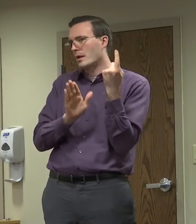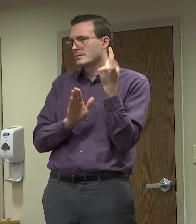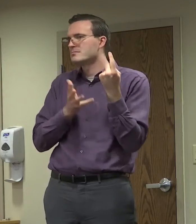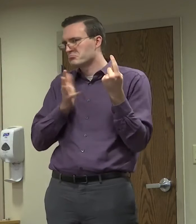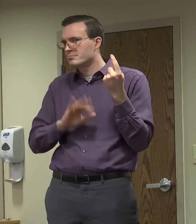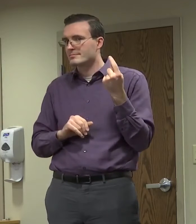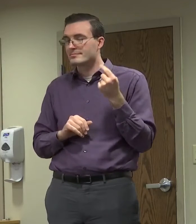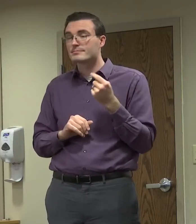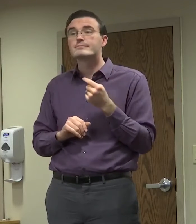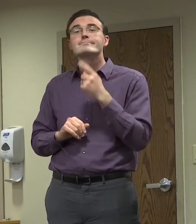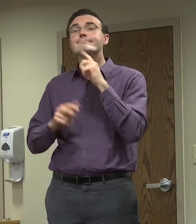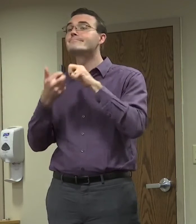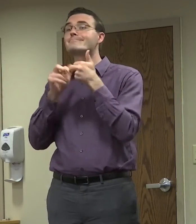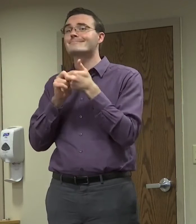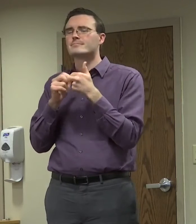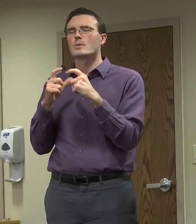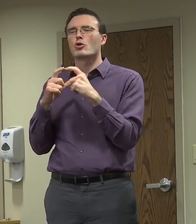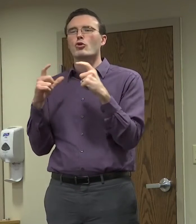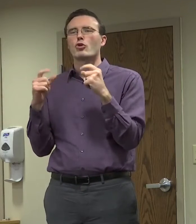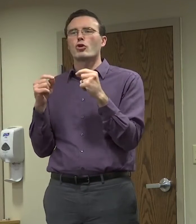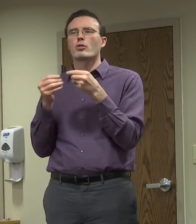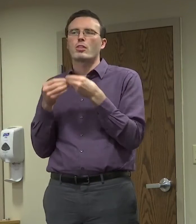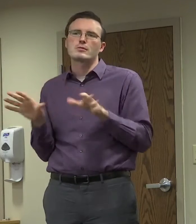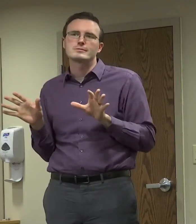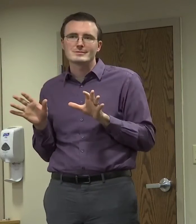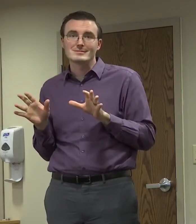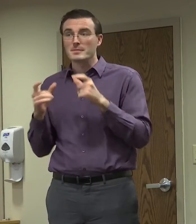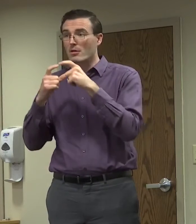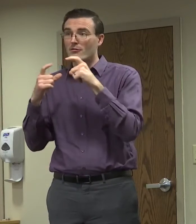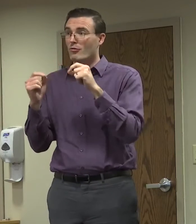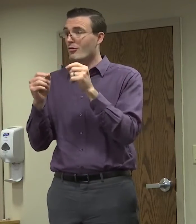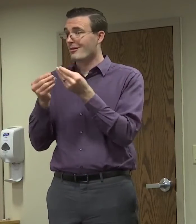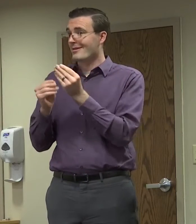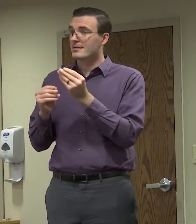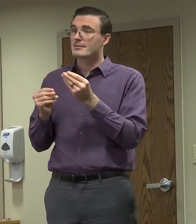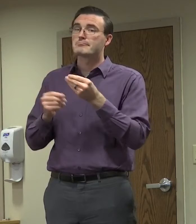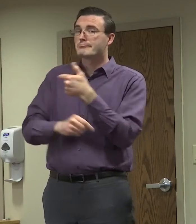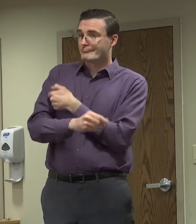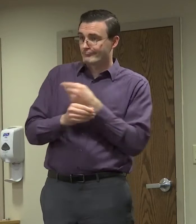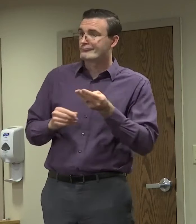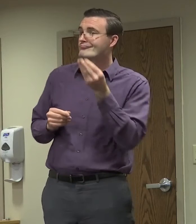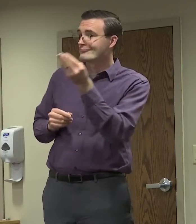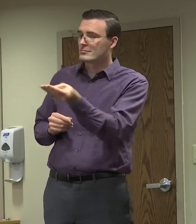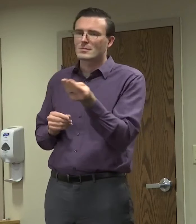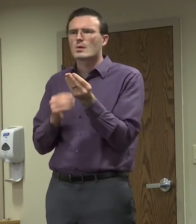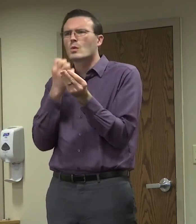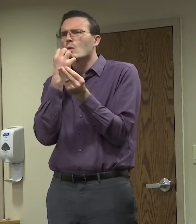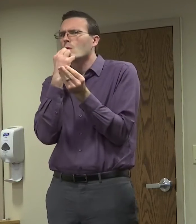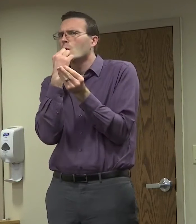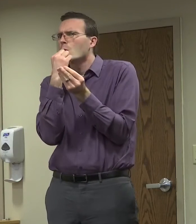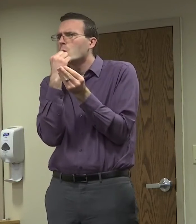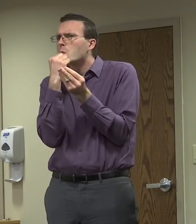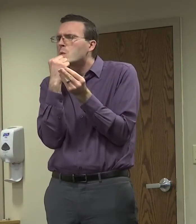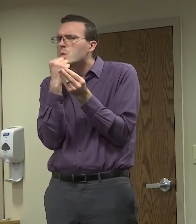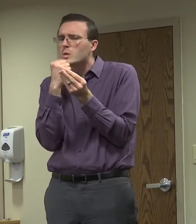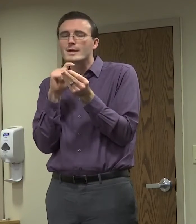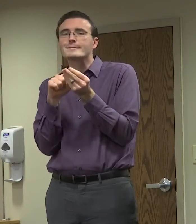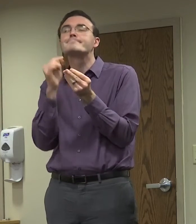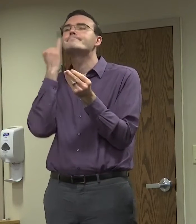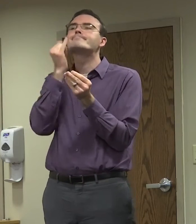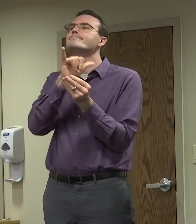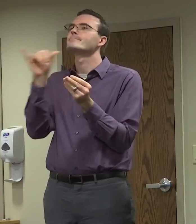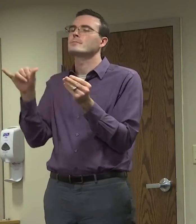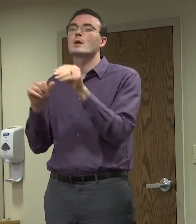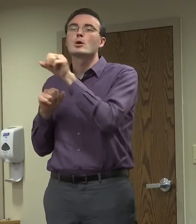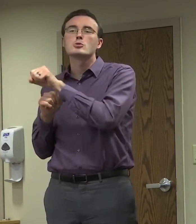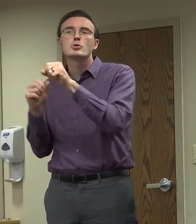lost cards. Please treat your vaccine record card as if you would a passport, a driver's license, or your Social